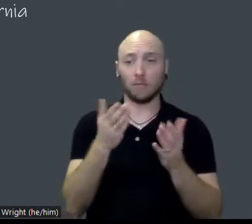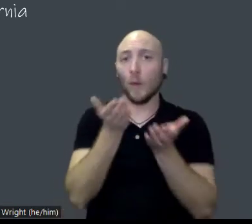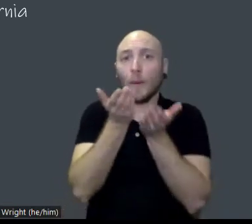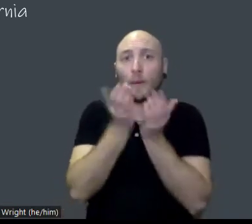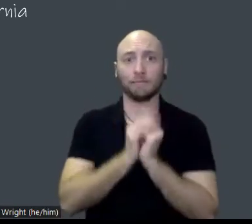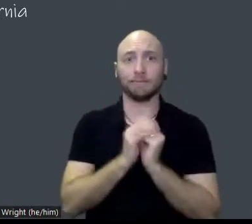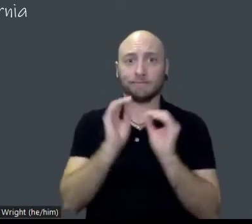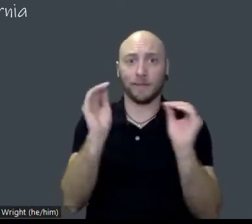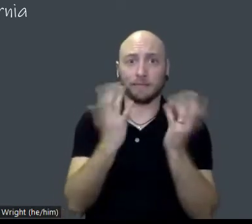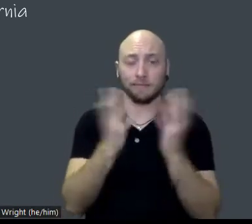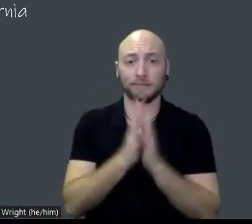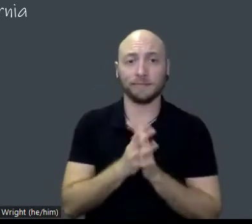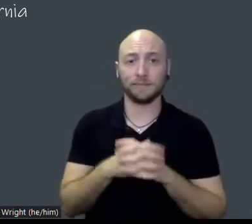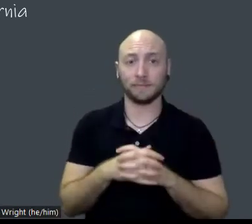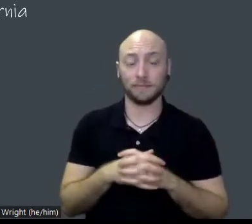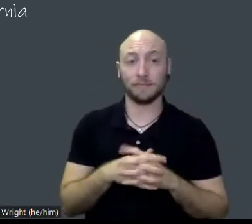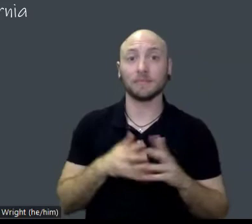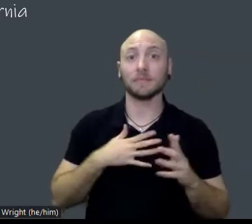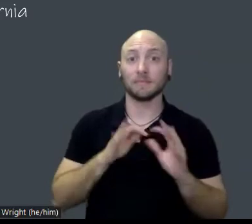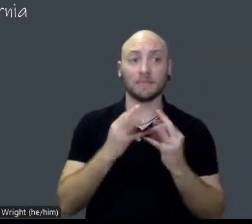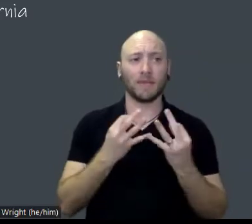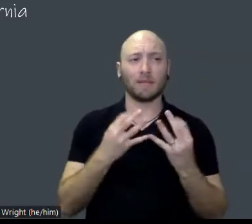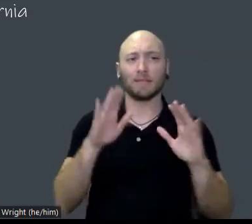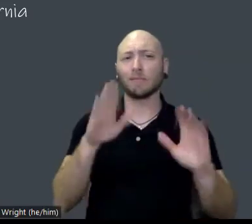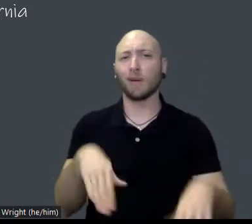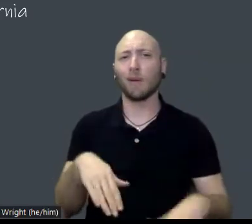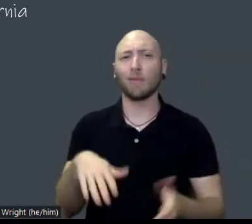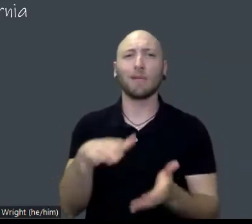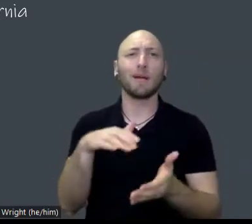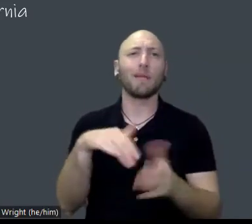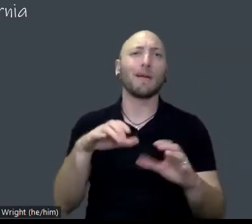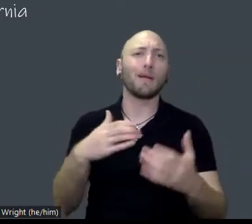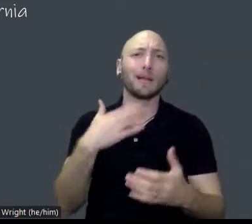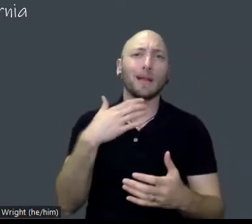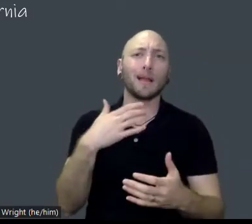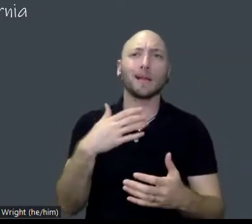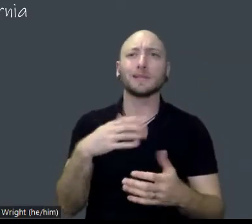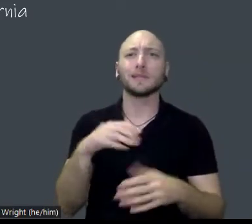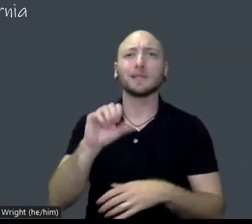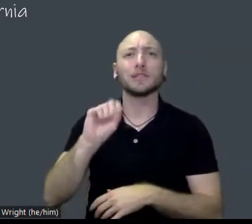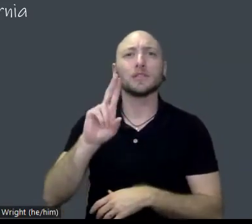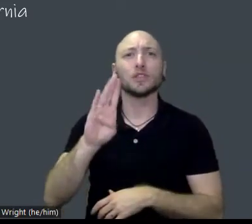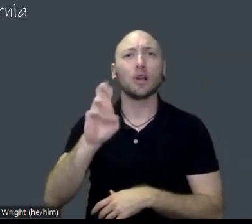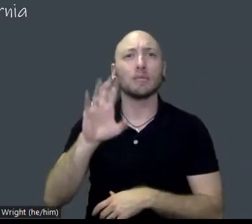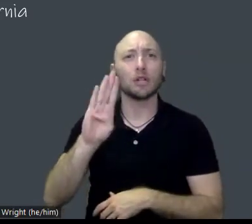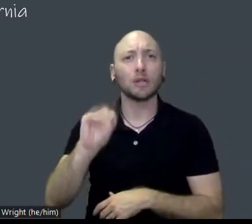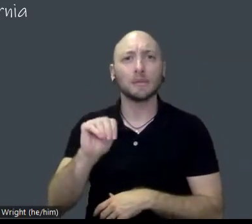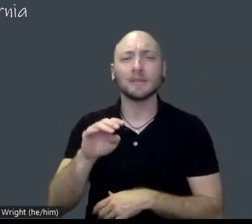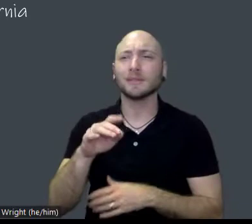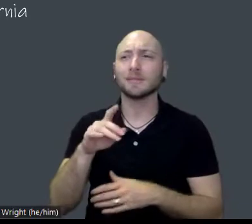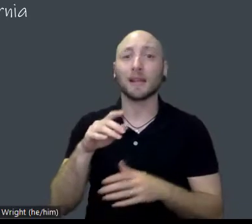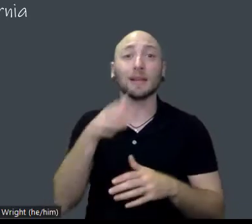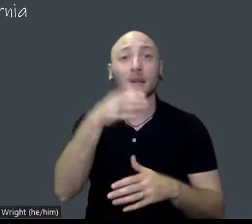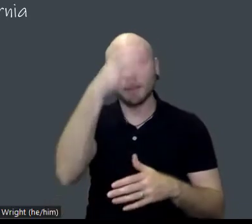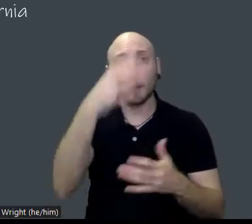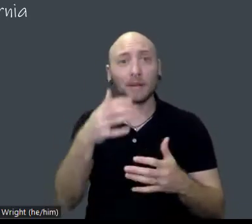from like, very suburban, middle class, like parents together, nuclear family, nothing like on